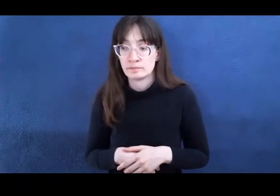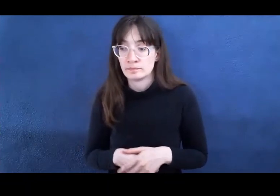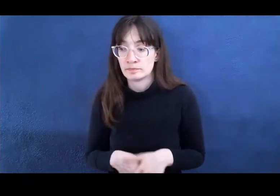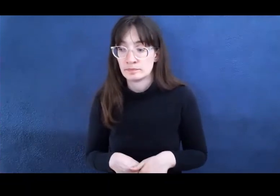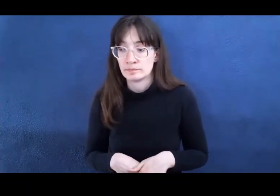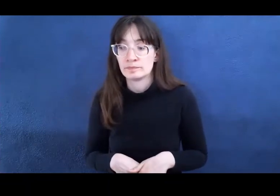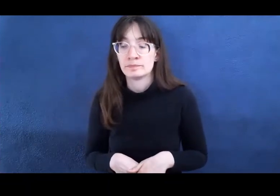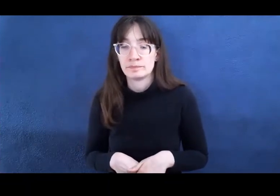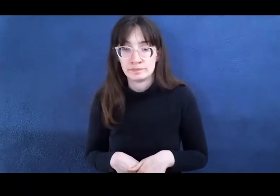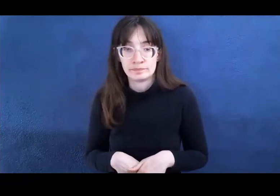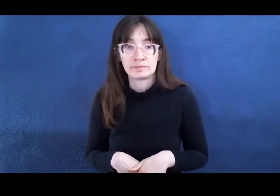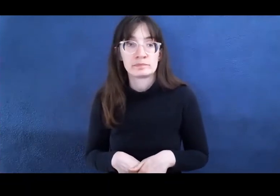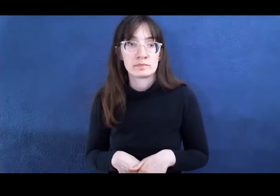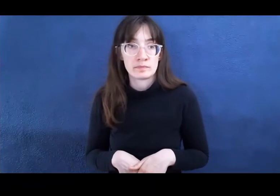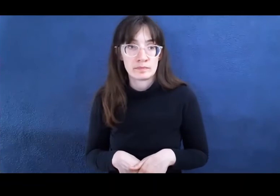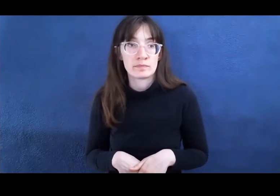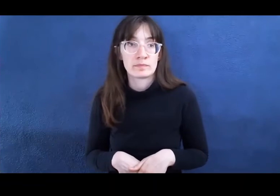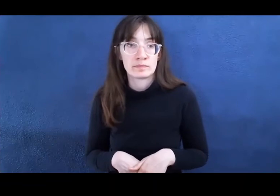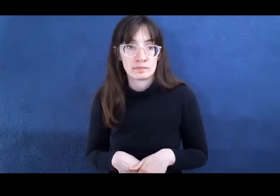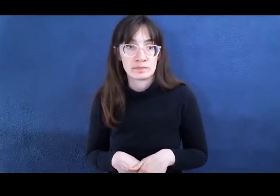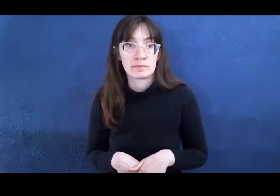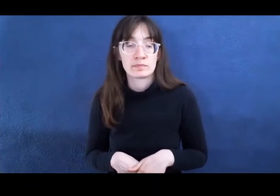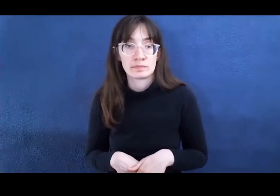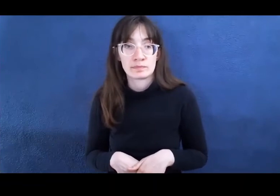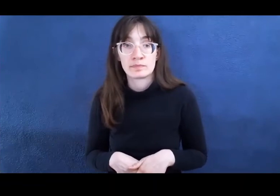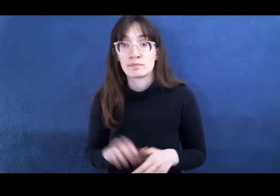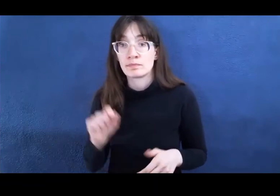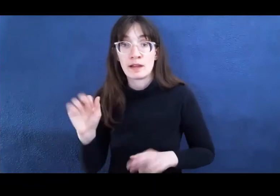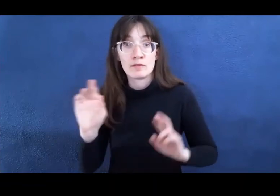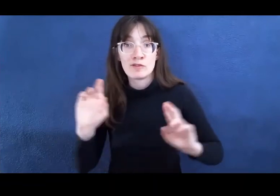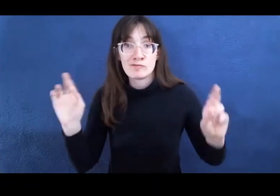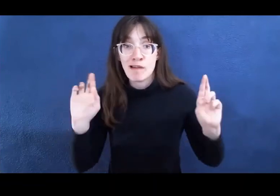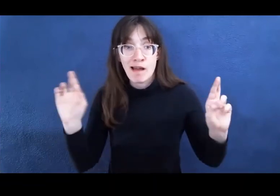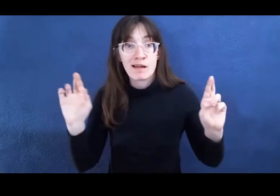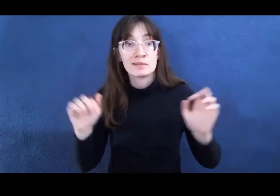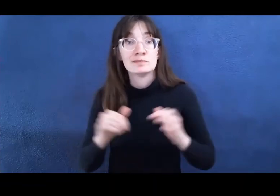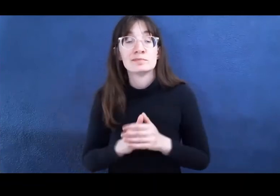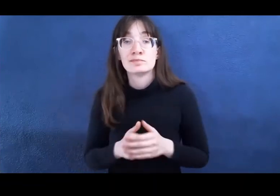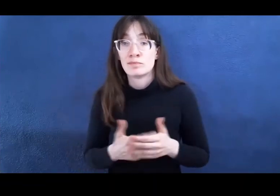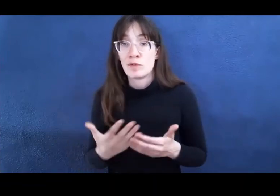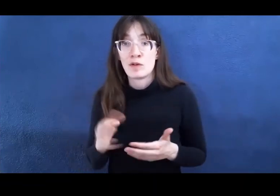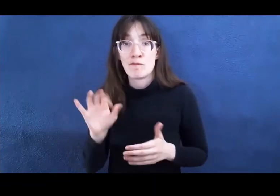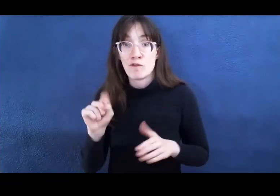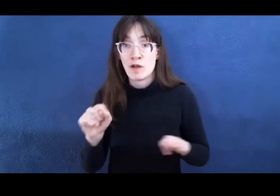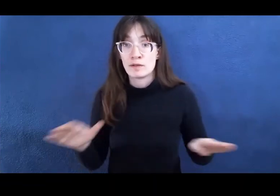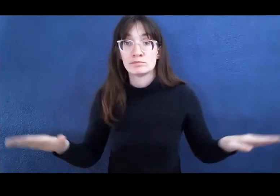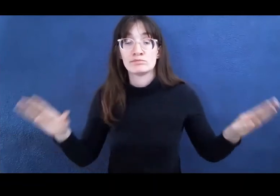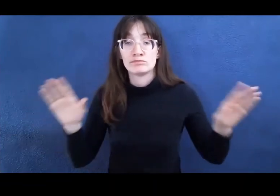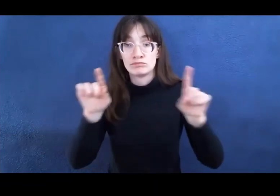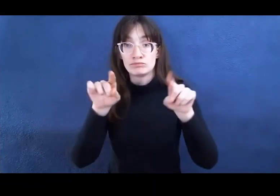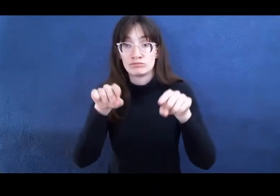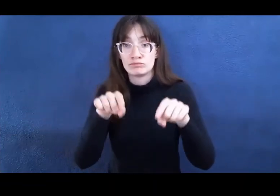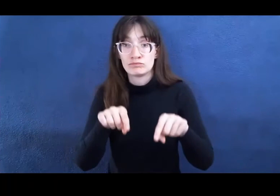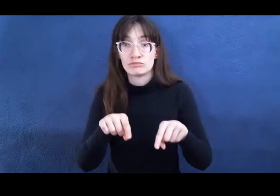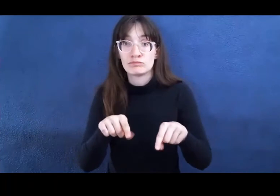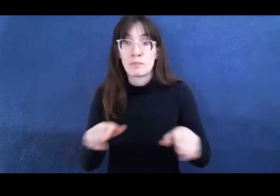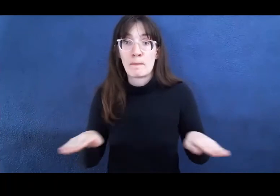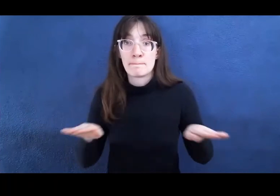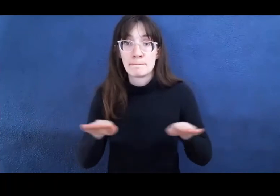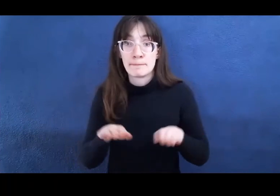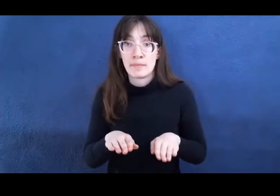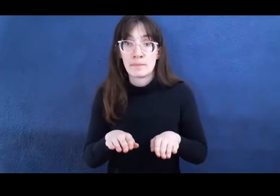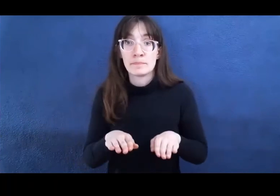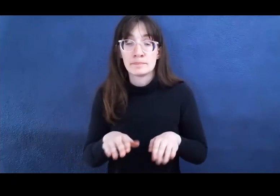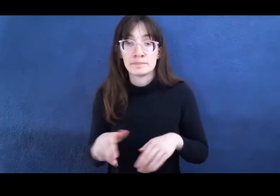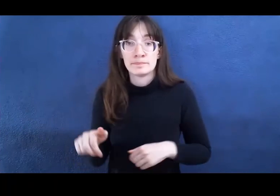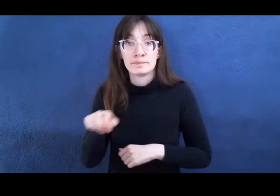And as you're ready, you might lower your foot, possibly coming to a resting place. If you're interested